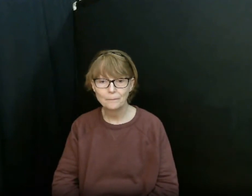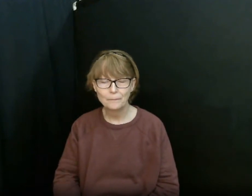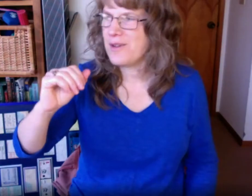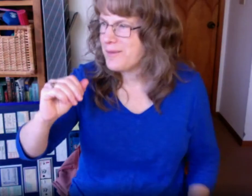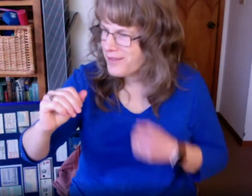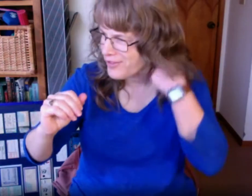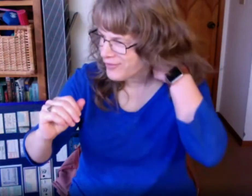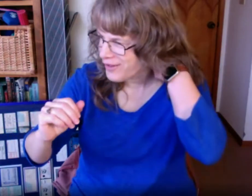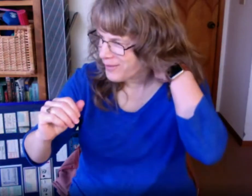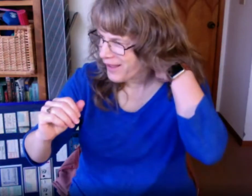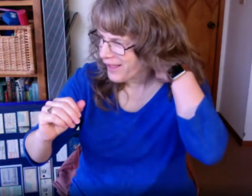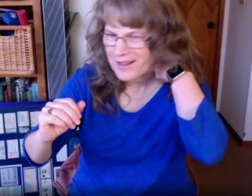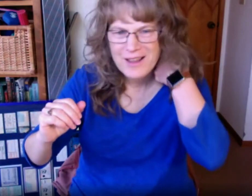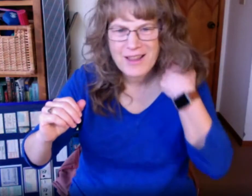Wait a minute. That just flew out of my head.